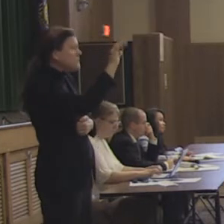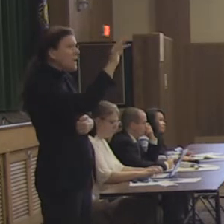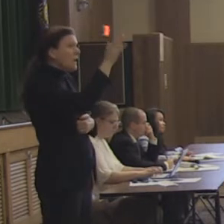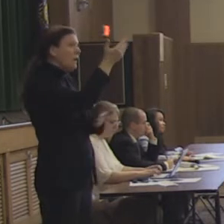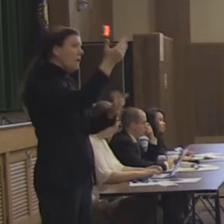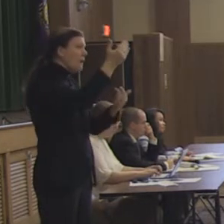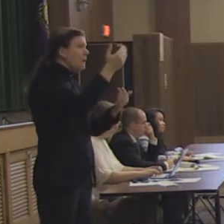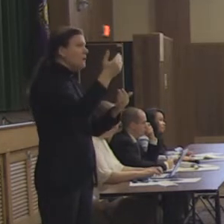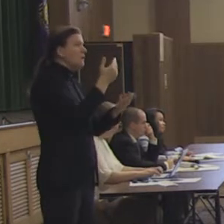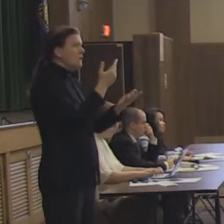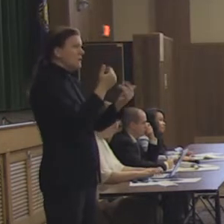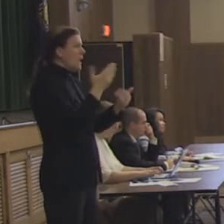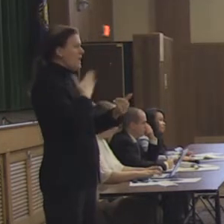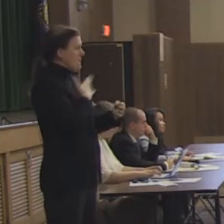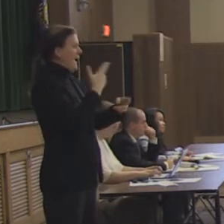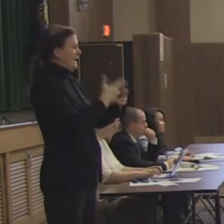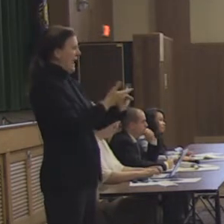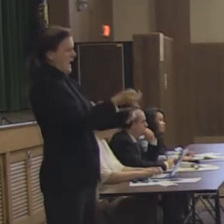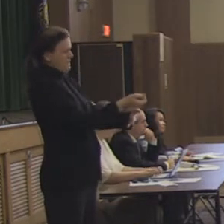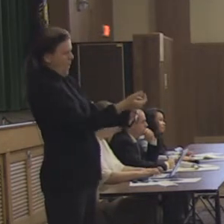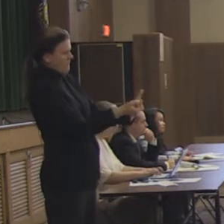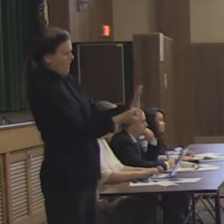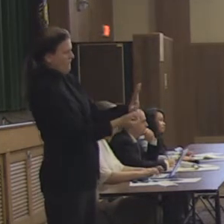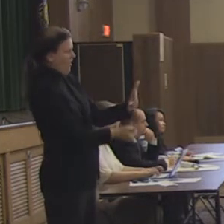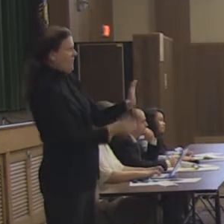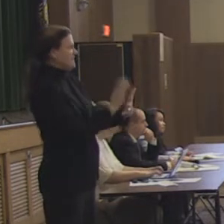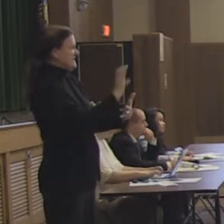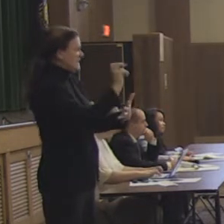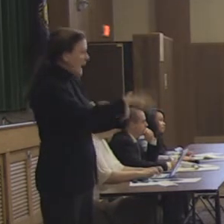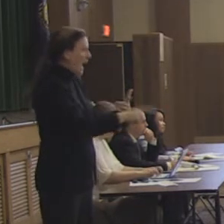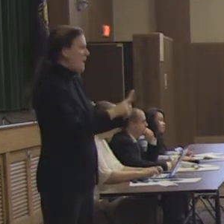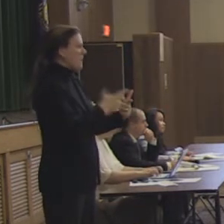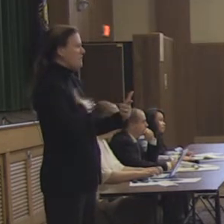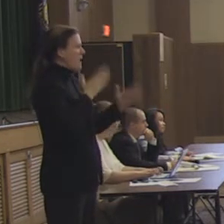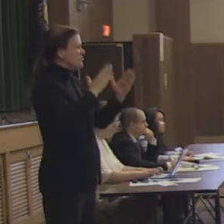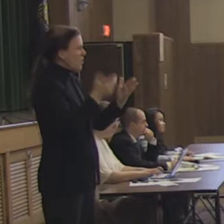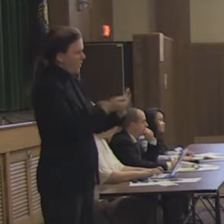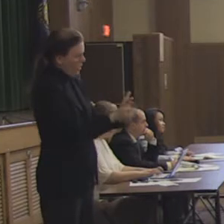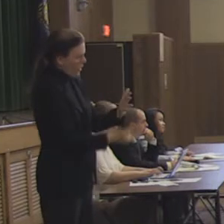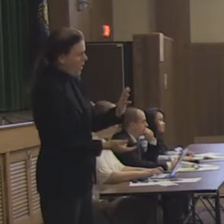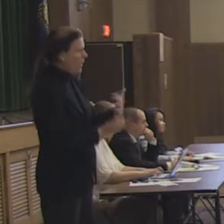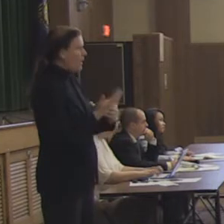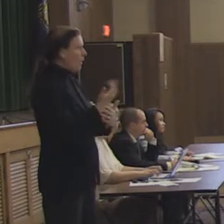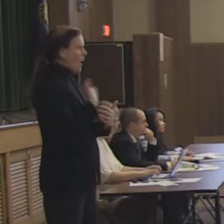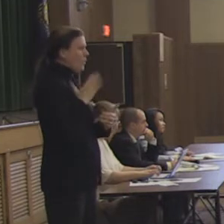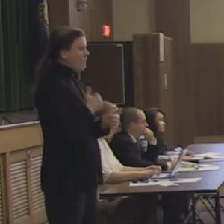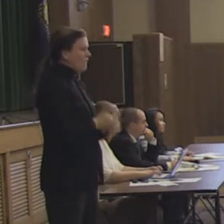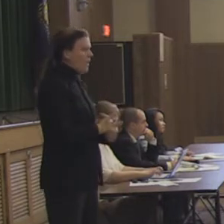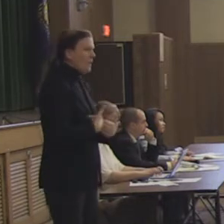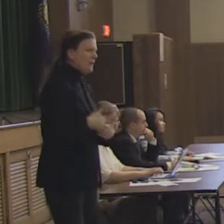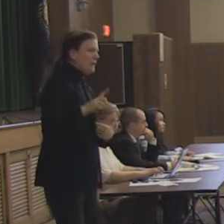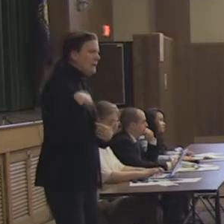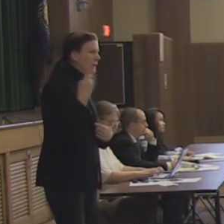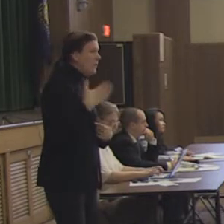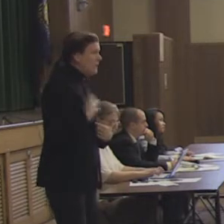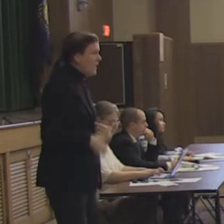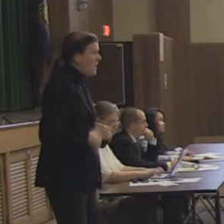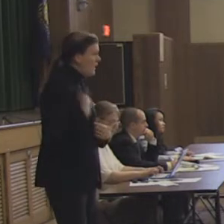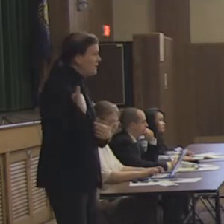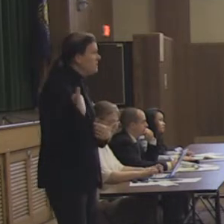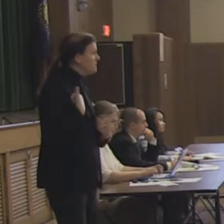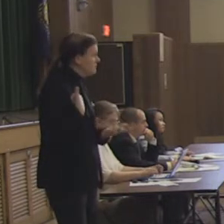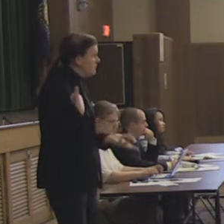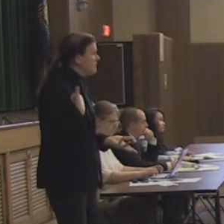even CCAT, be destroyed. Why? It's because why would you want something on your back for the rest of your